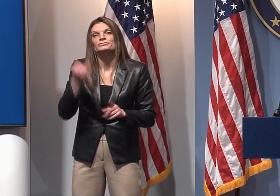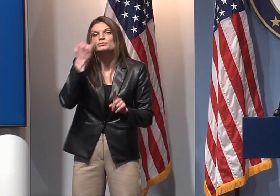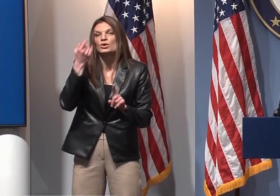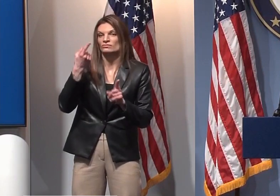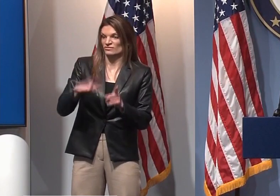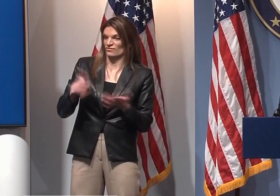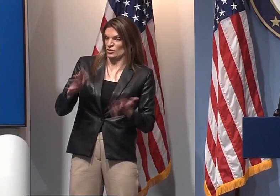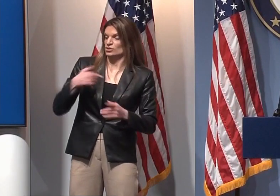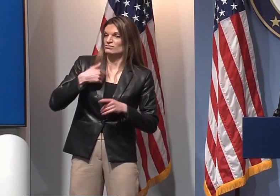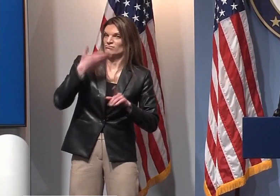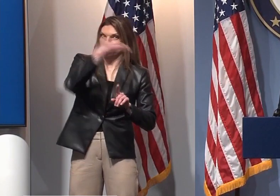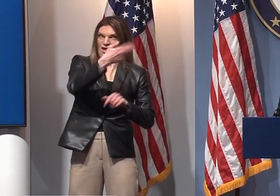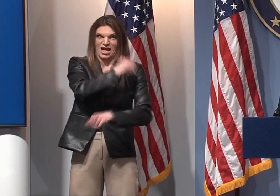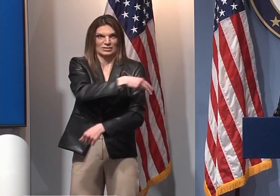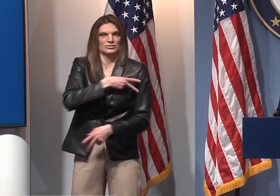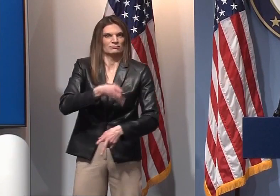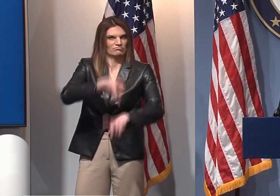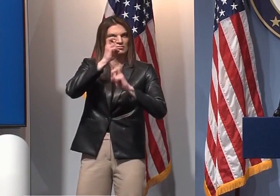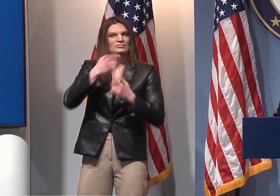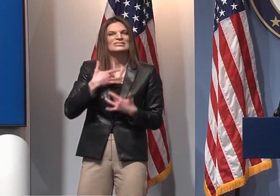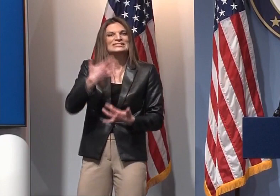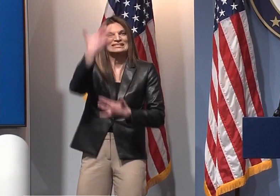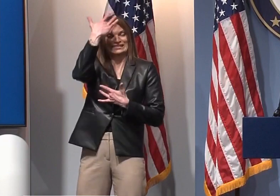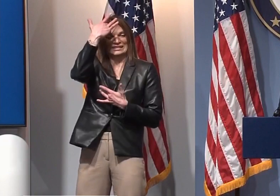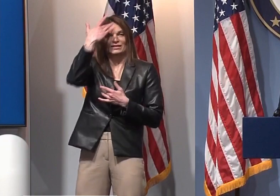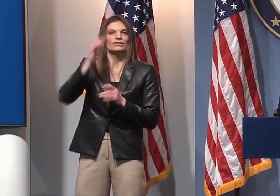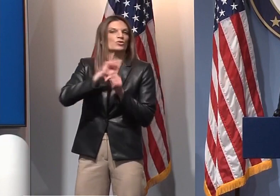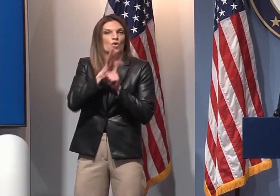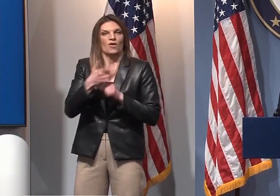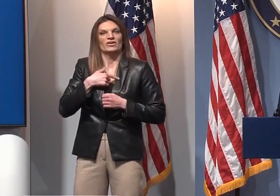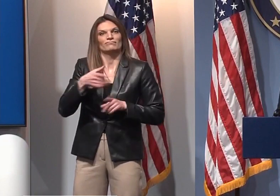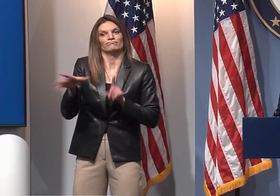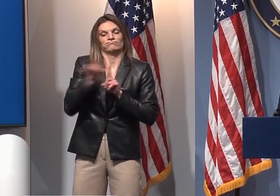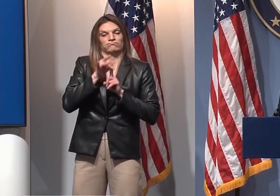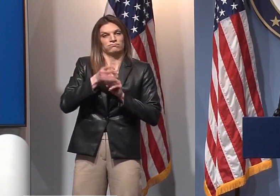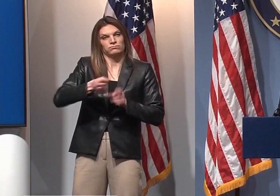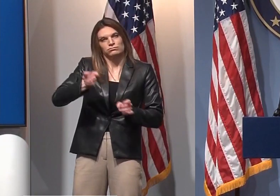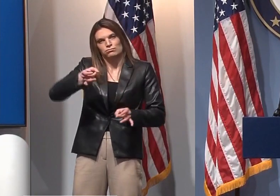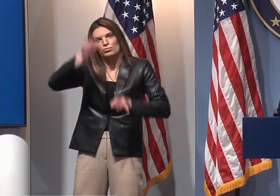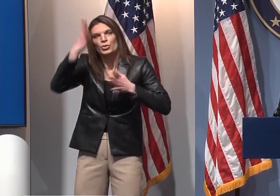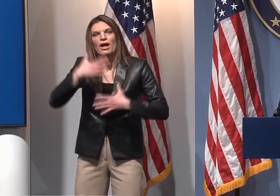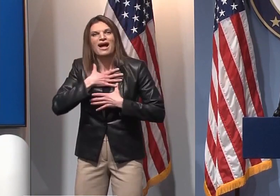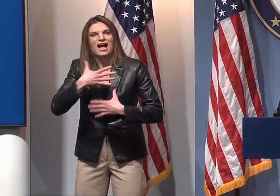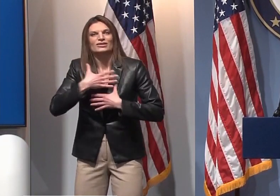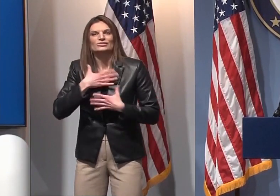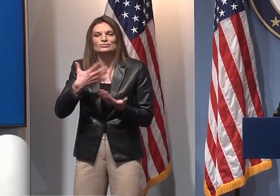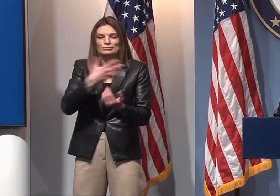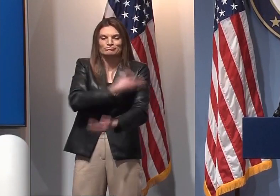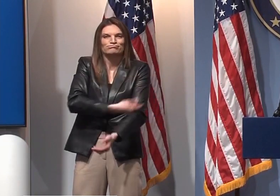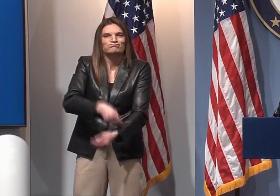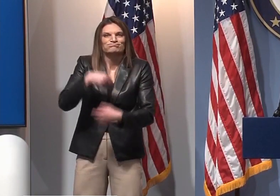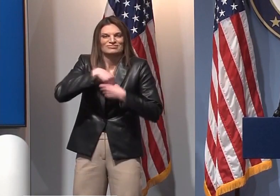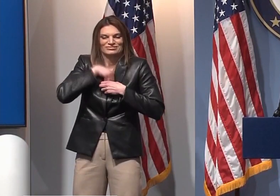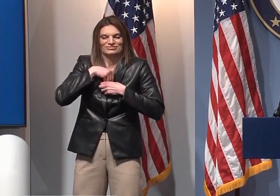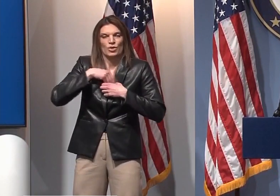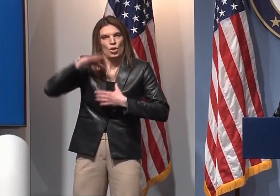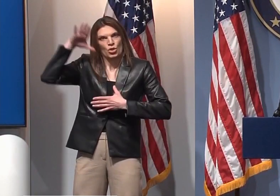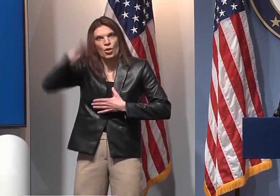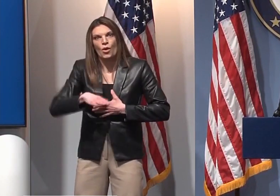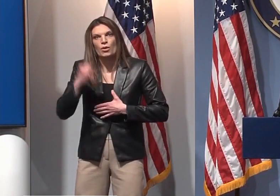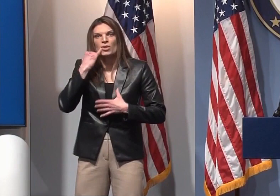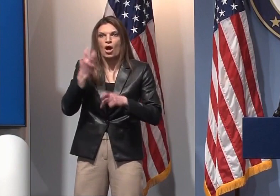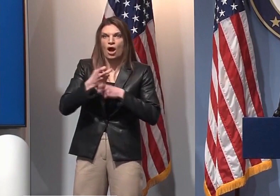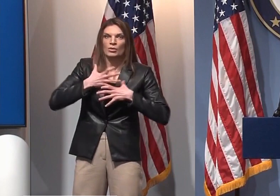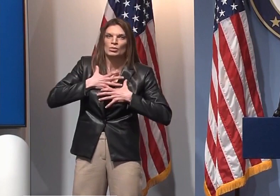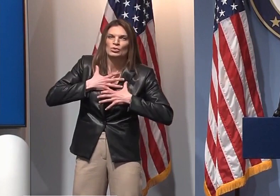experiencing severe COVID symptoms. Severe symptoms include patients with low blood oxygen levels, needing oxygen therapy, or those